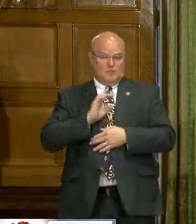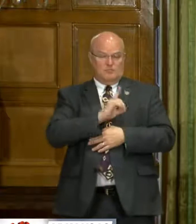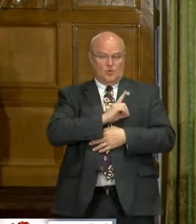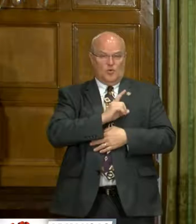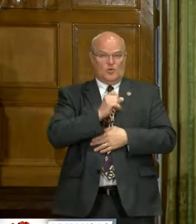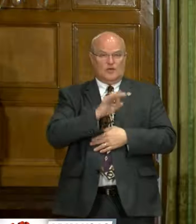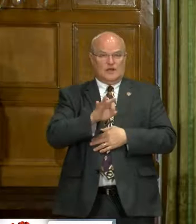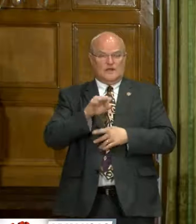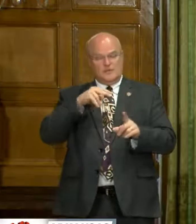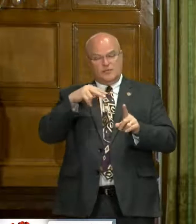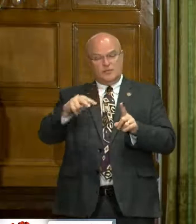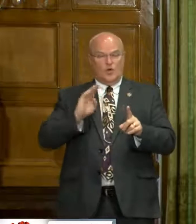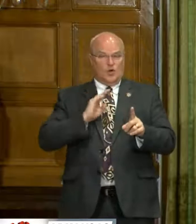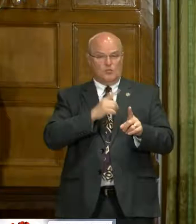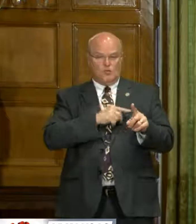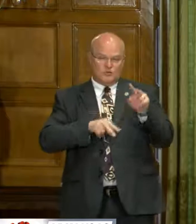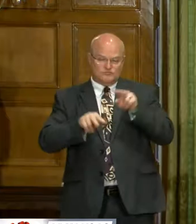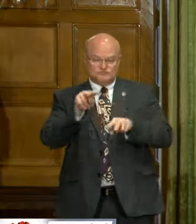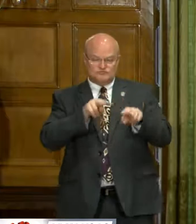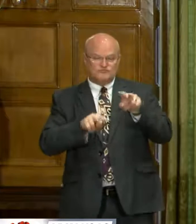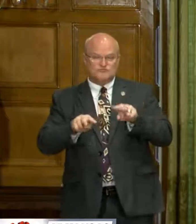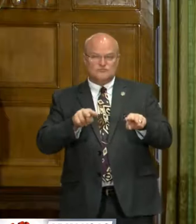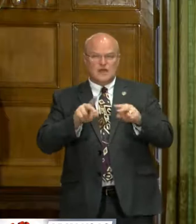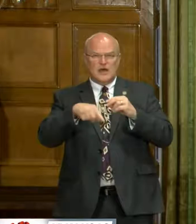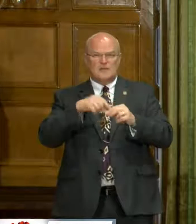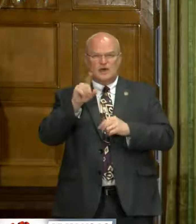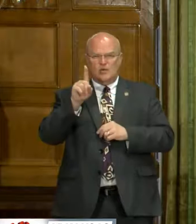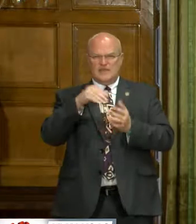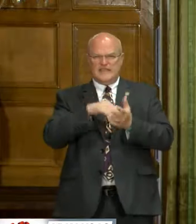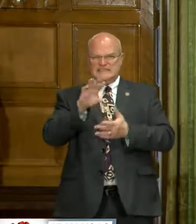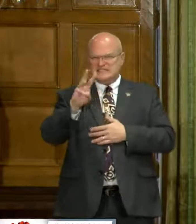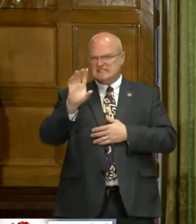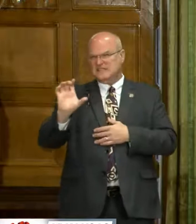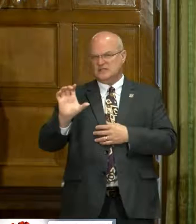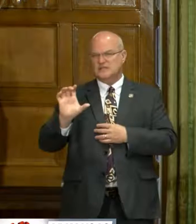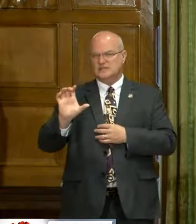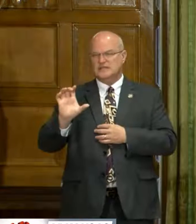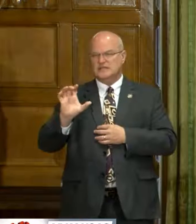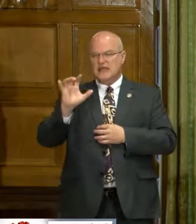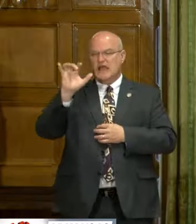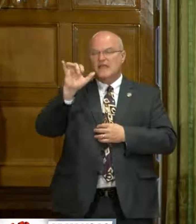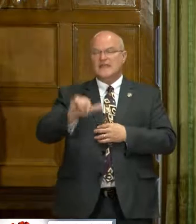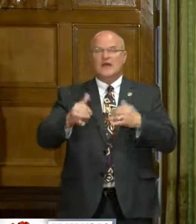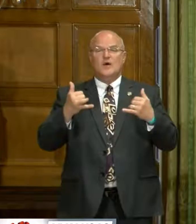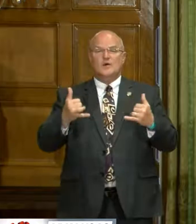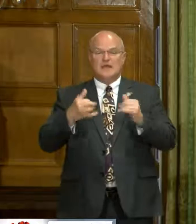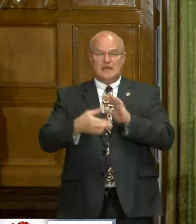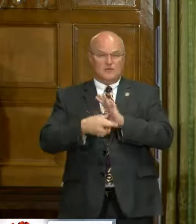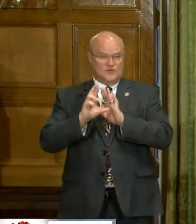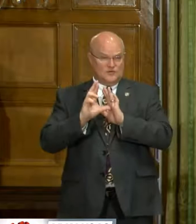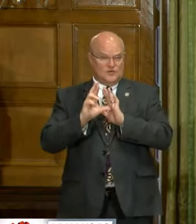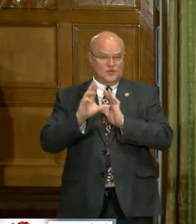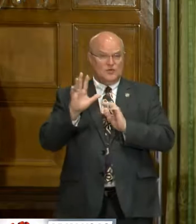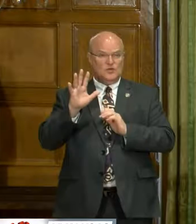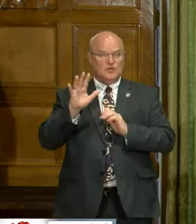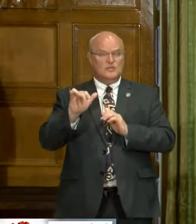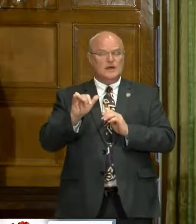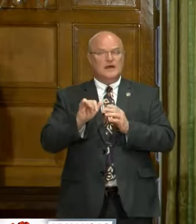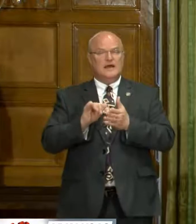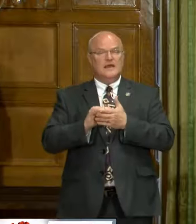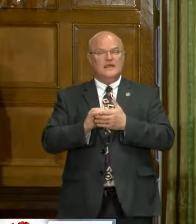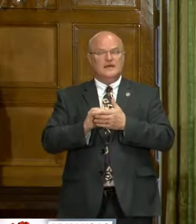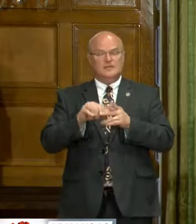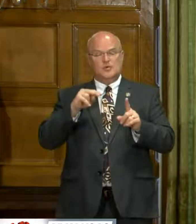of Corrections identified about 1,600, that will now be reviewed by